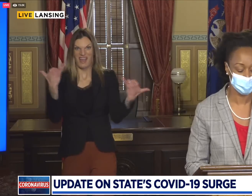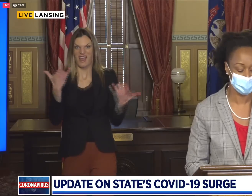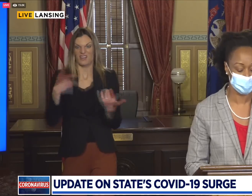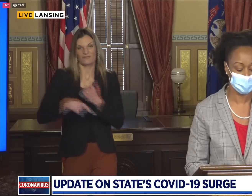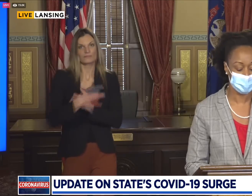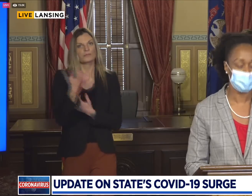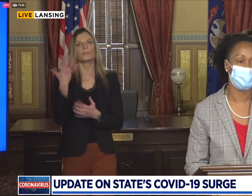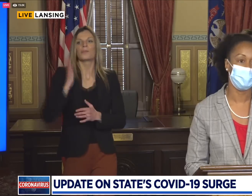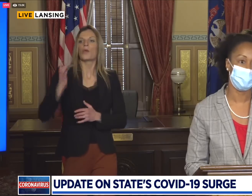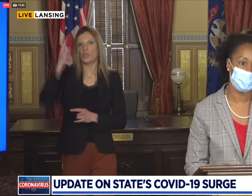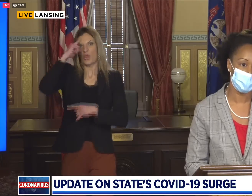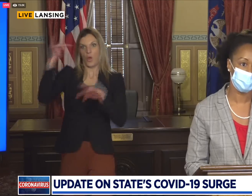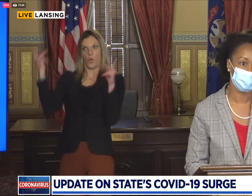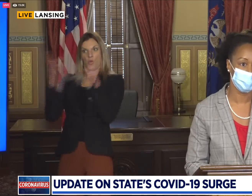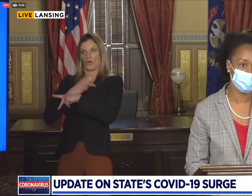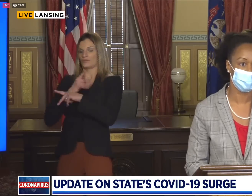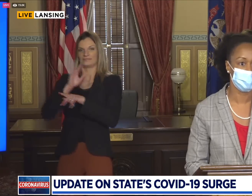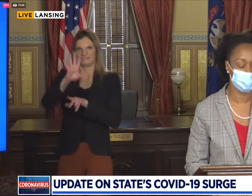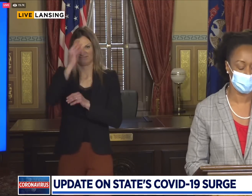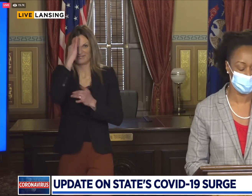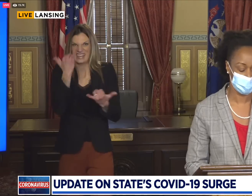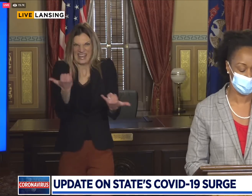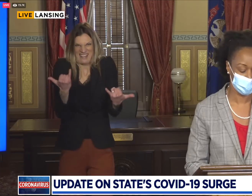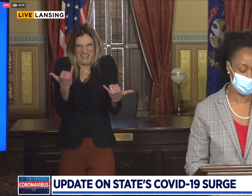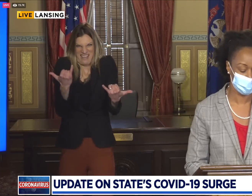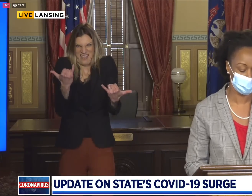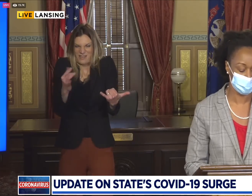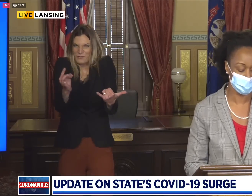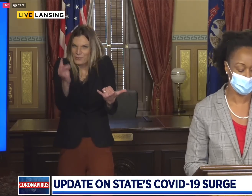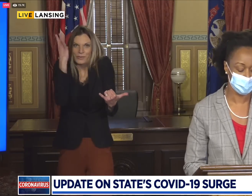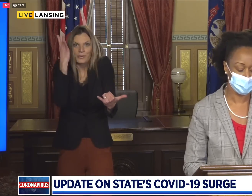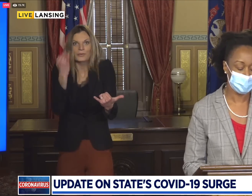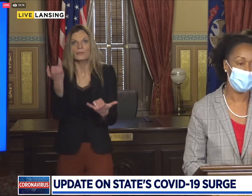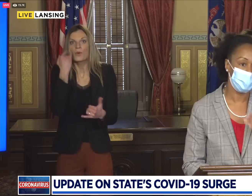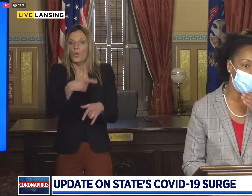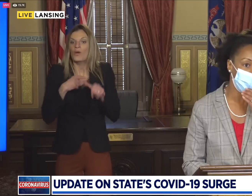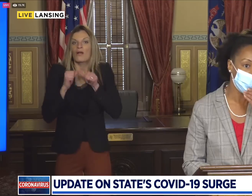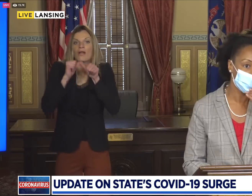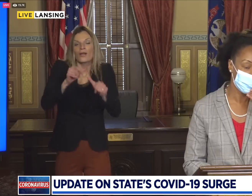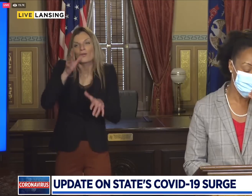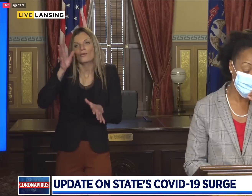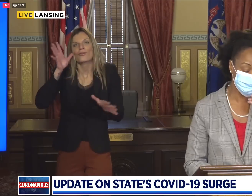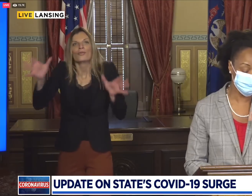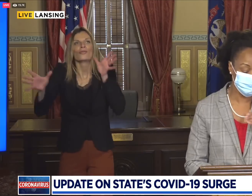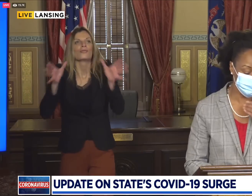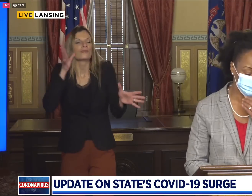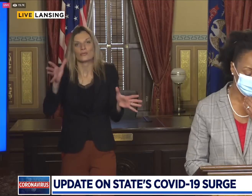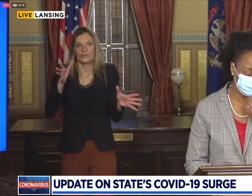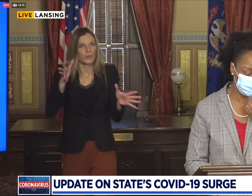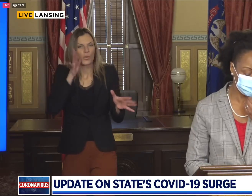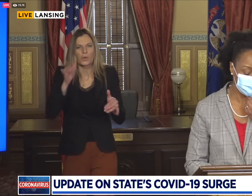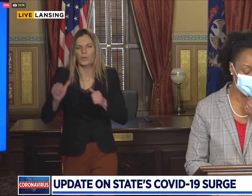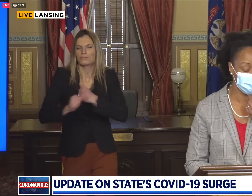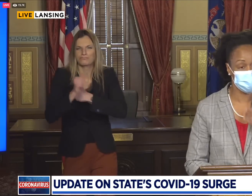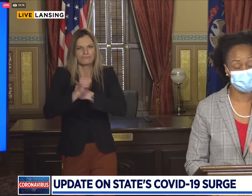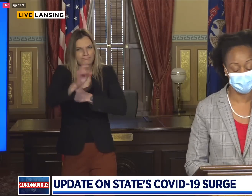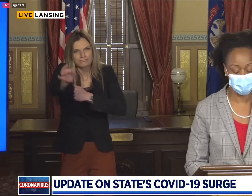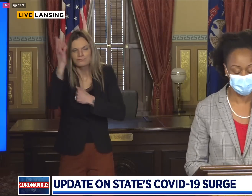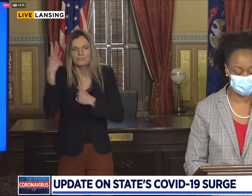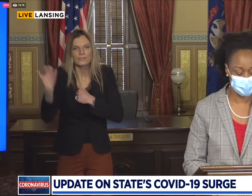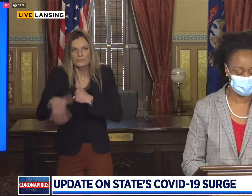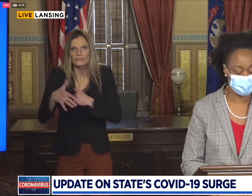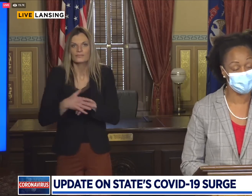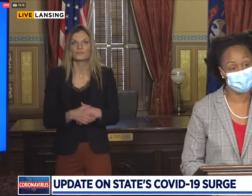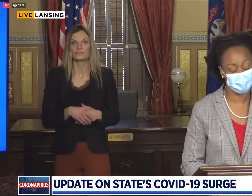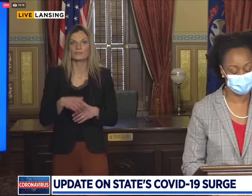ahead of us if we do not collectively change our behaviors. And while we are actively planning to distribute a